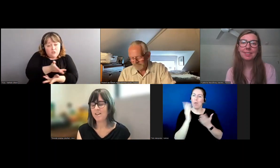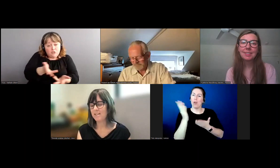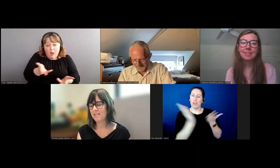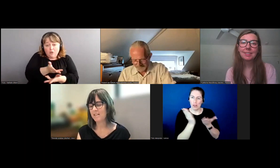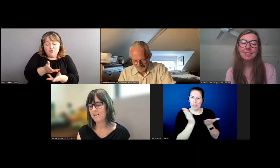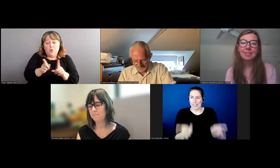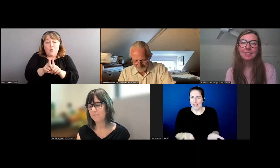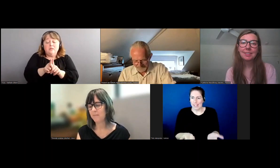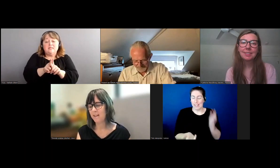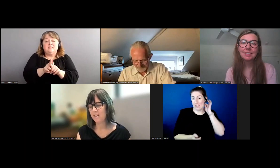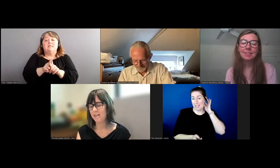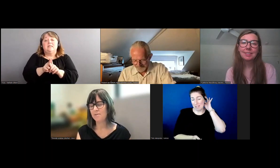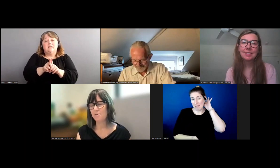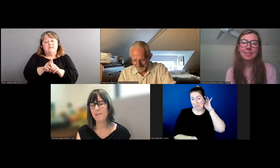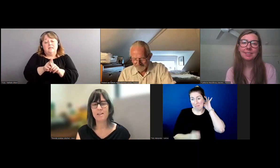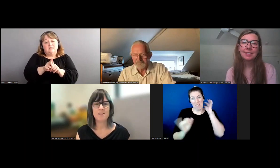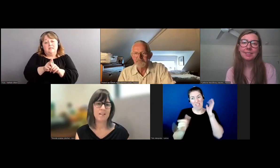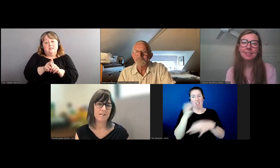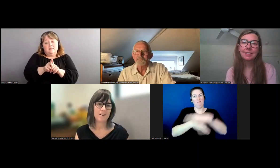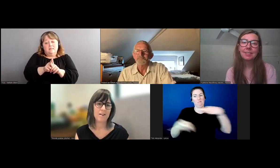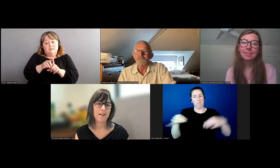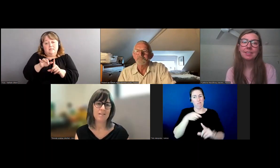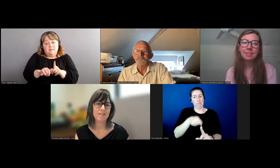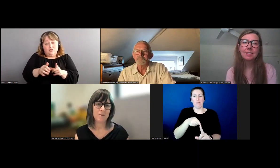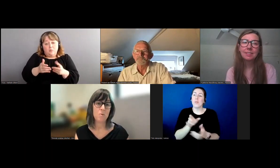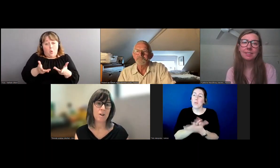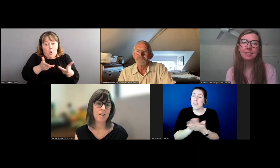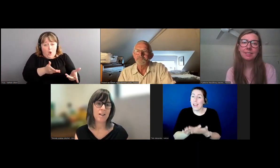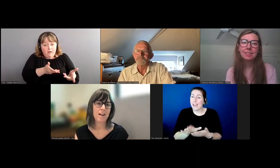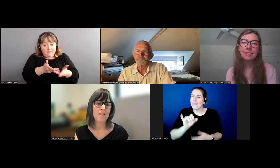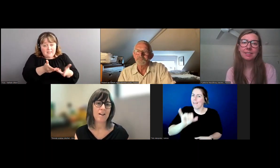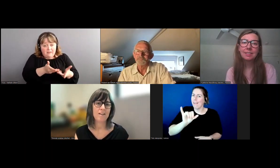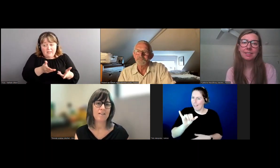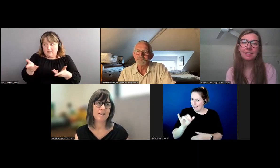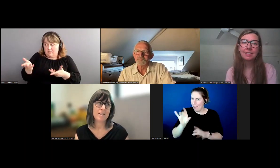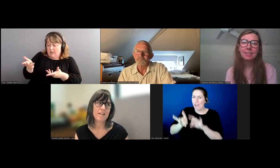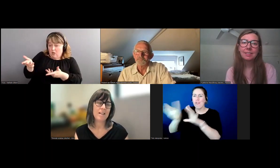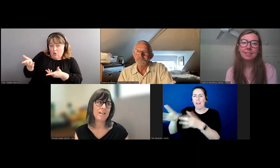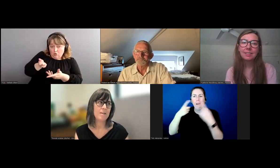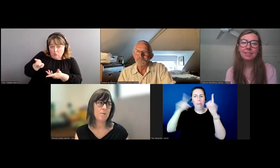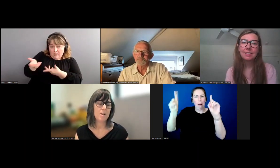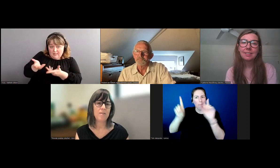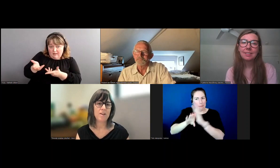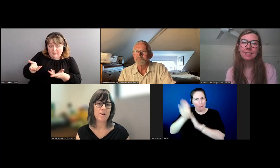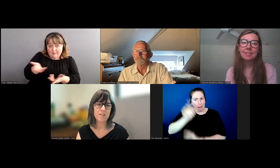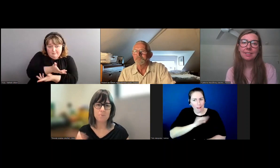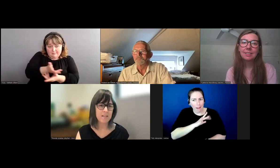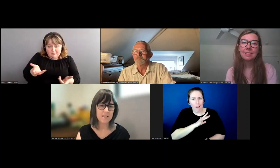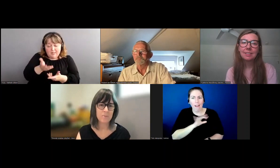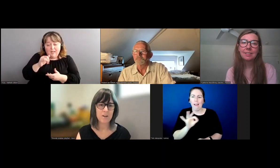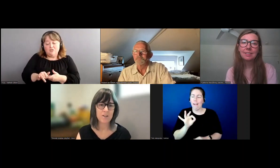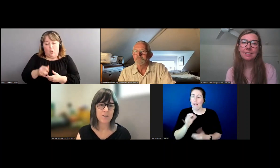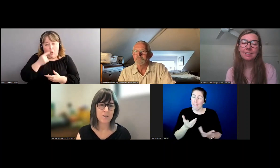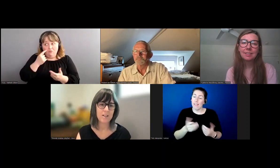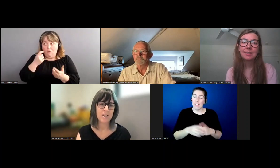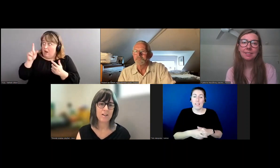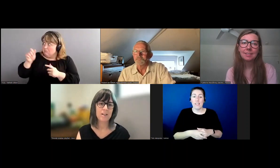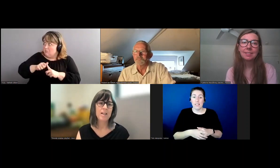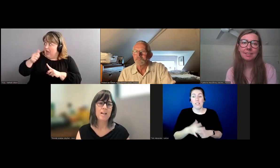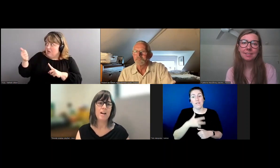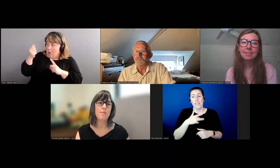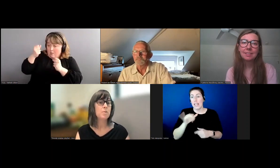provide. It's really nice to hear how that can work, and how that, because it is a really foundational piece, as we heard